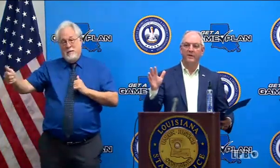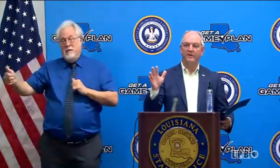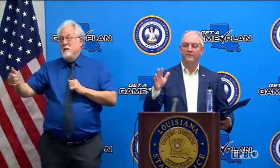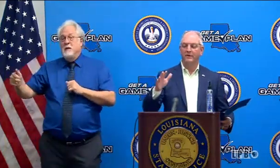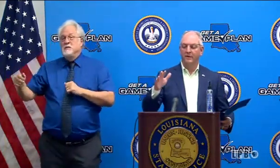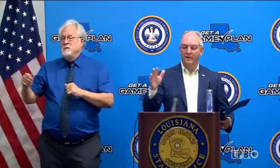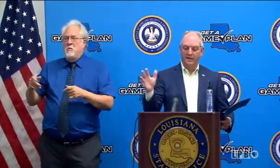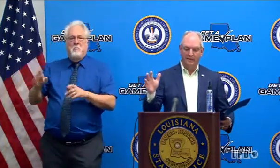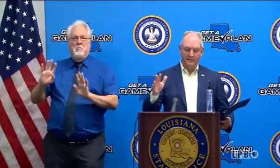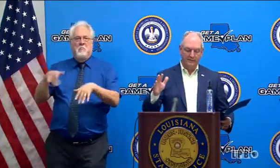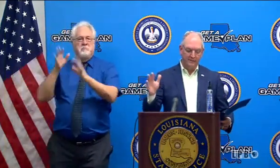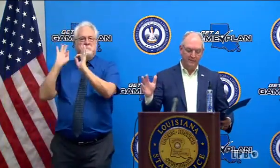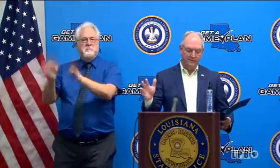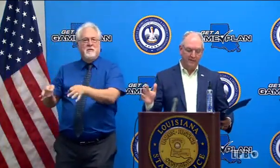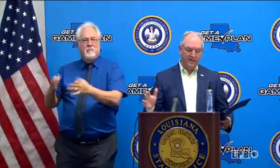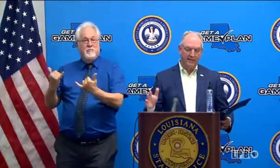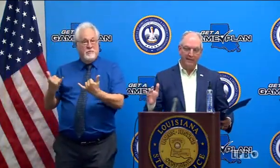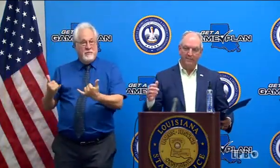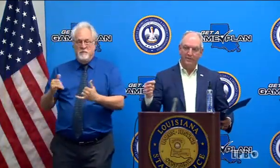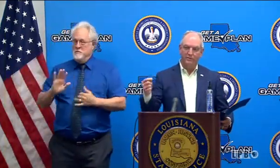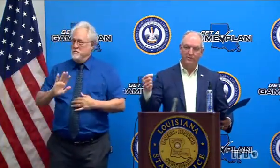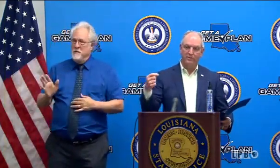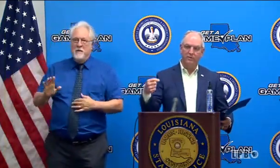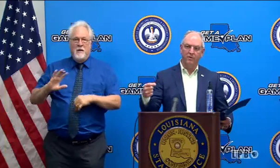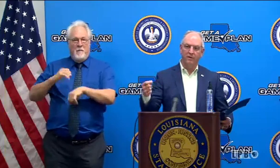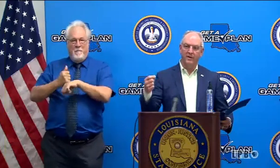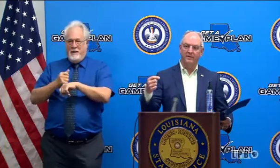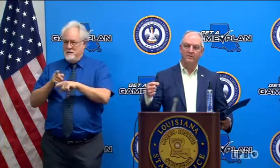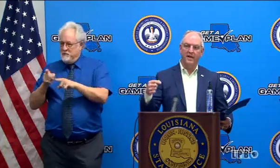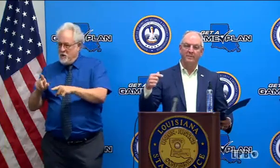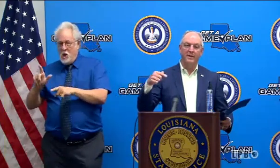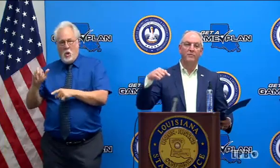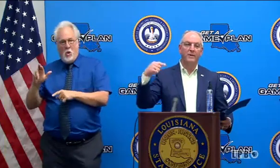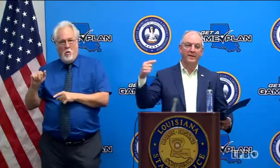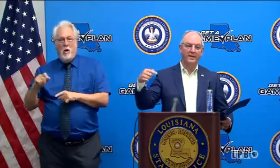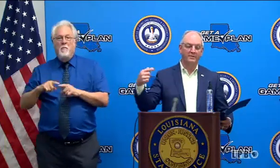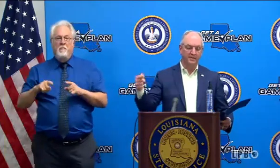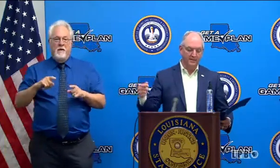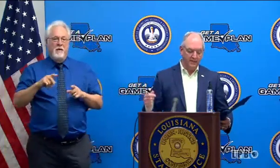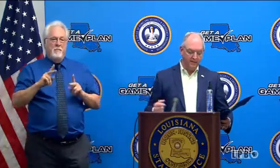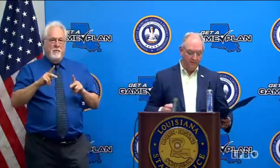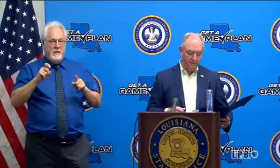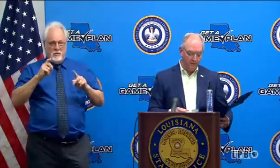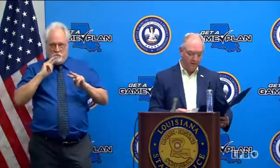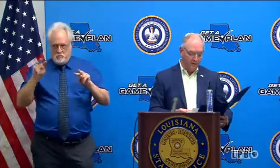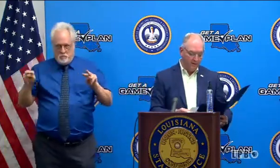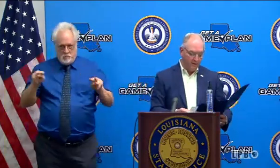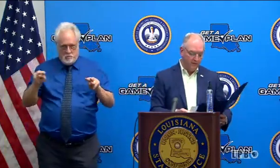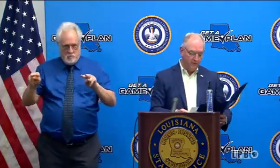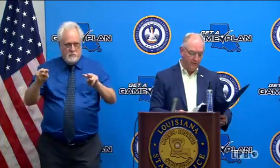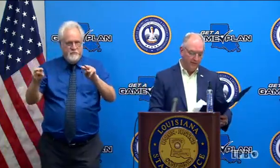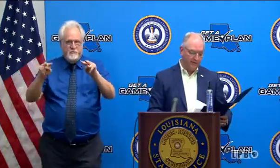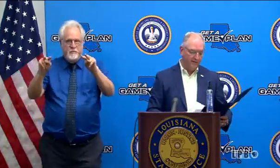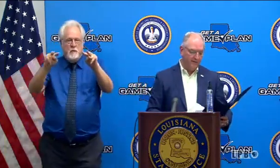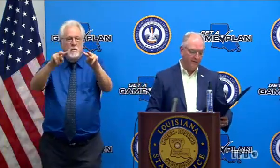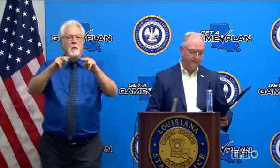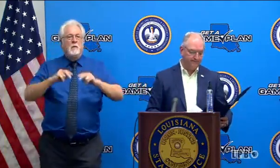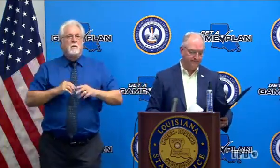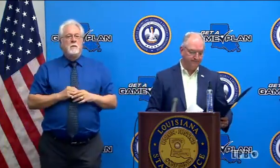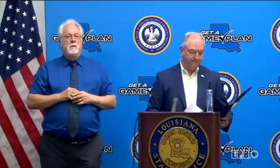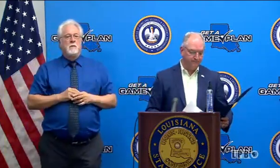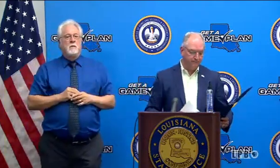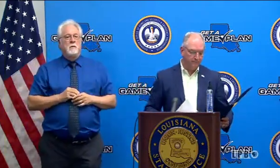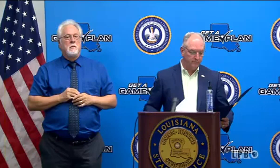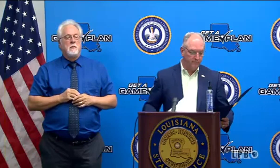any definitive decisions like that based on LoRa at this time. But everybody needs to continue to pay